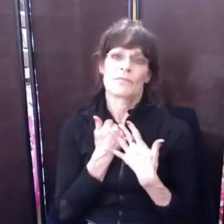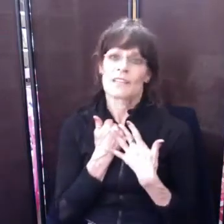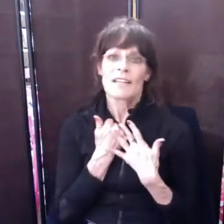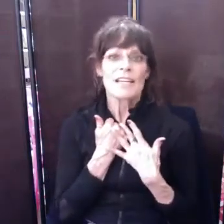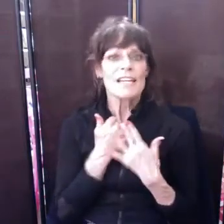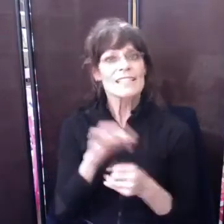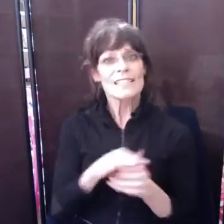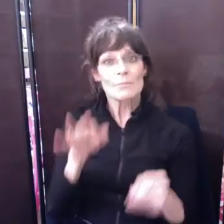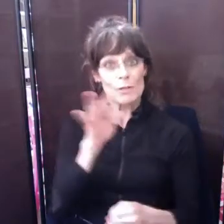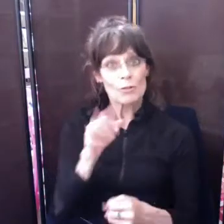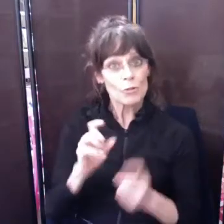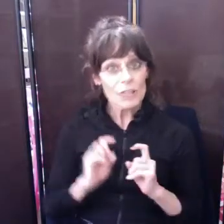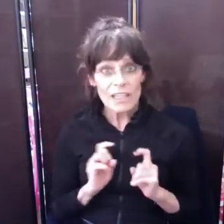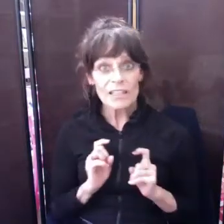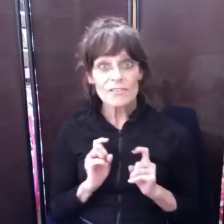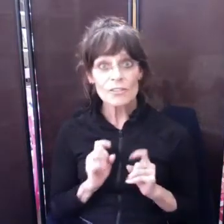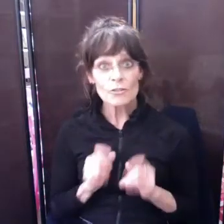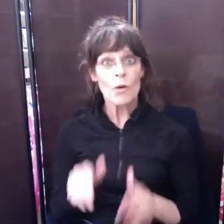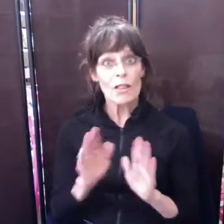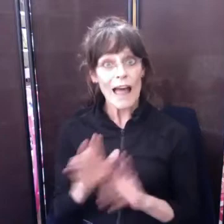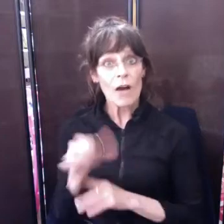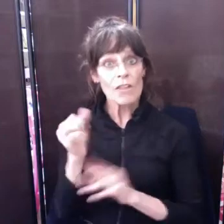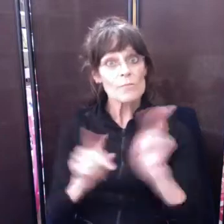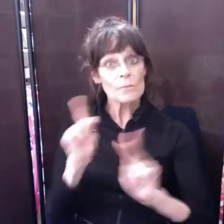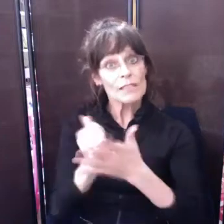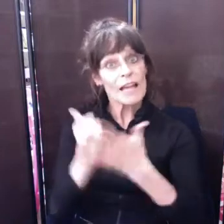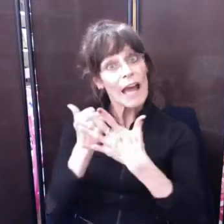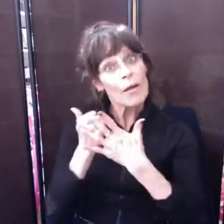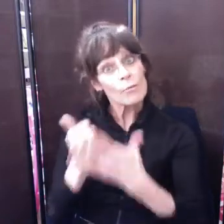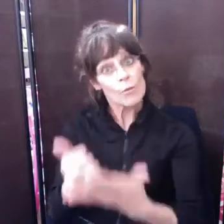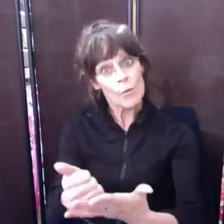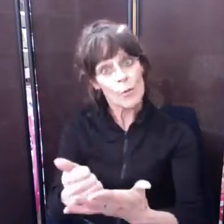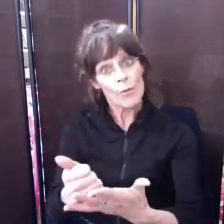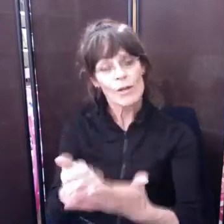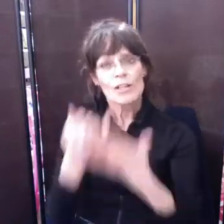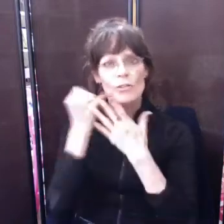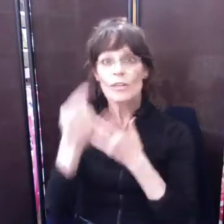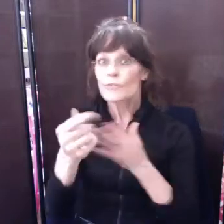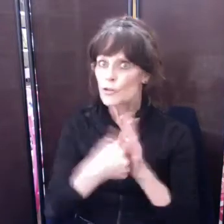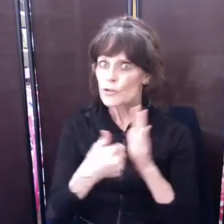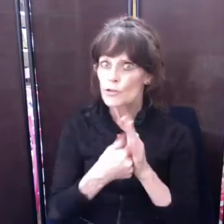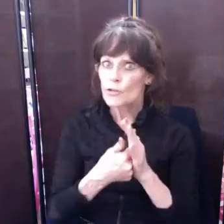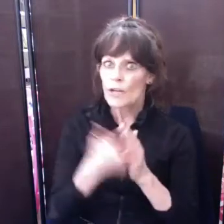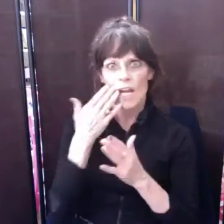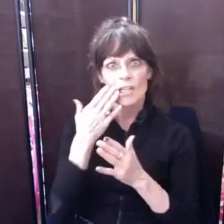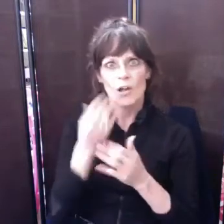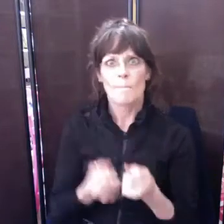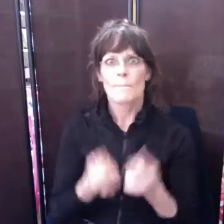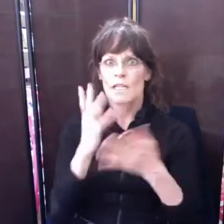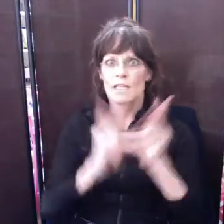spiritual gift to allow other people to help you. So if you're new, and I know there are people from both of the recovery houses